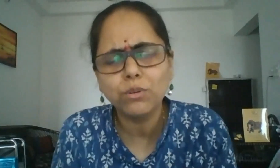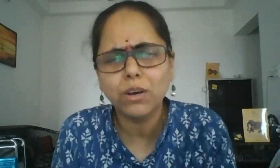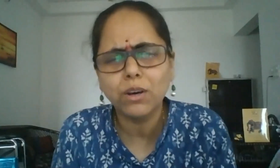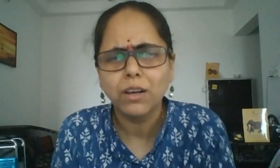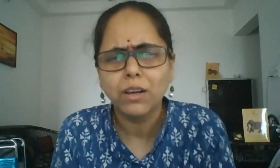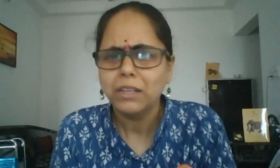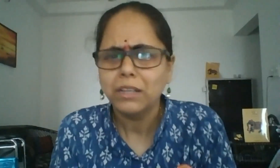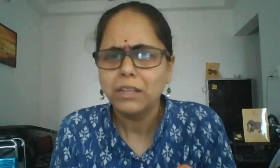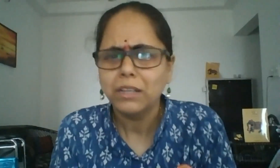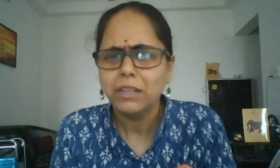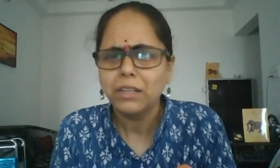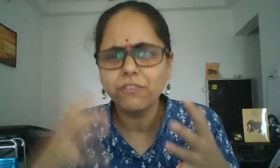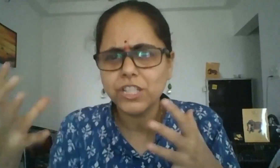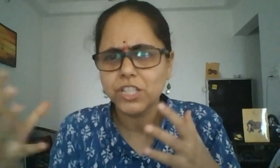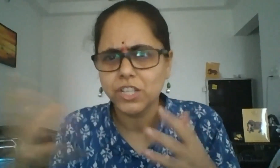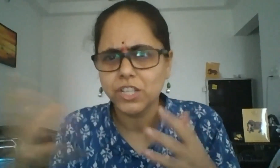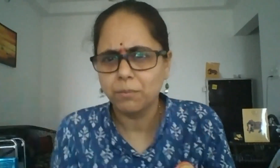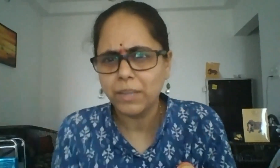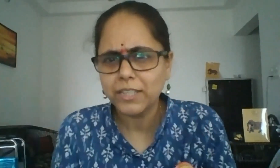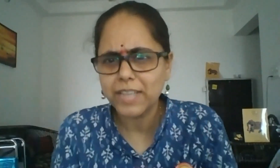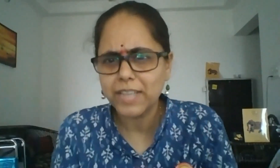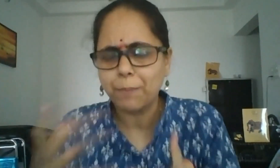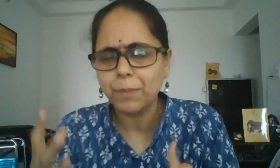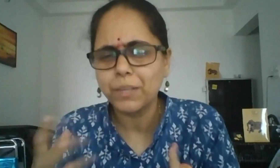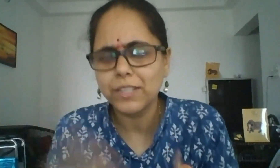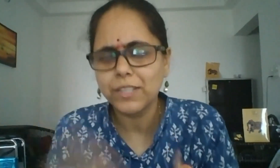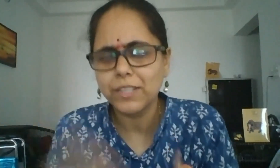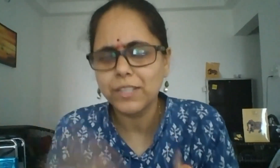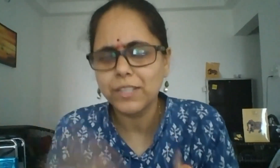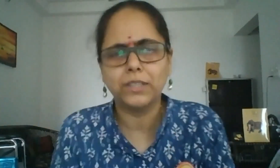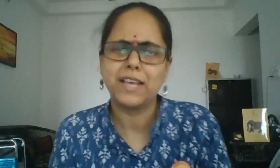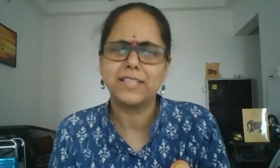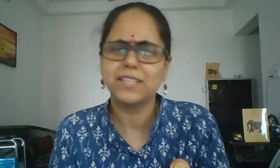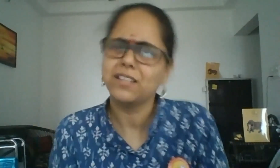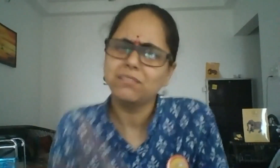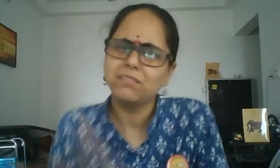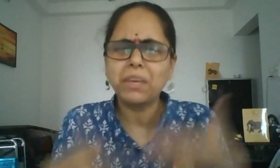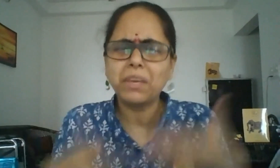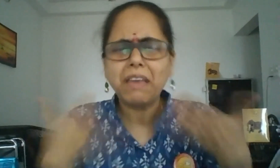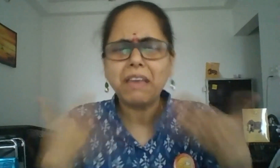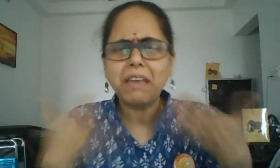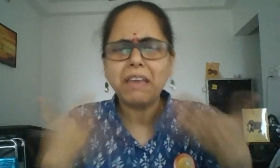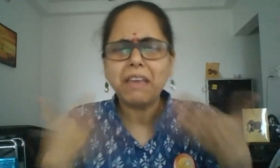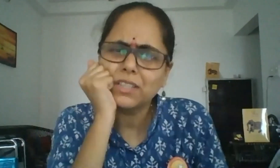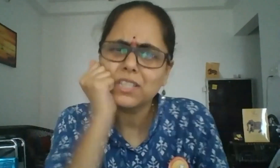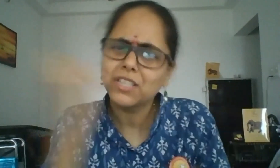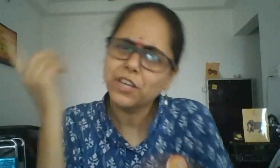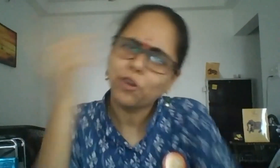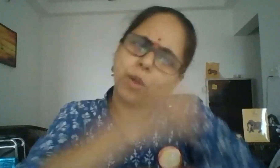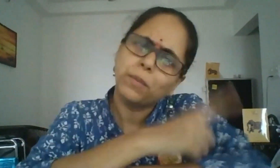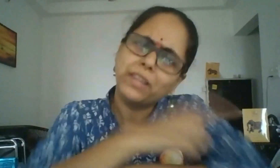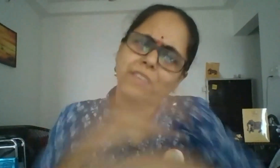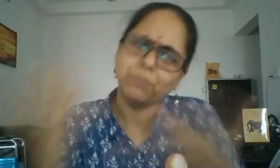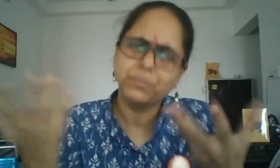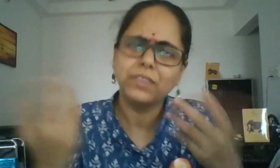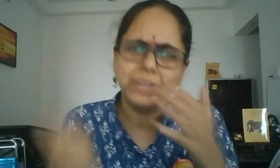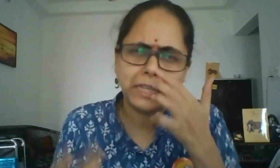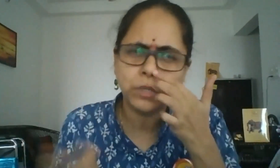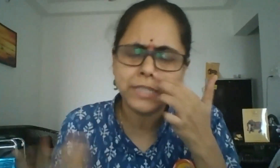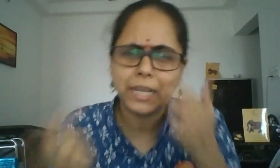do children wish Mother's Day, Happy Mother's Day to mother. I said maybe Happy Mother's Day, or probably they don't celebrate